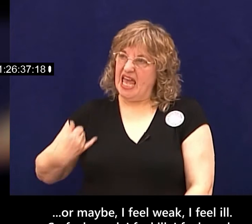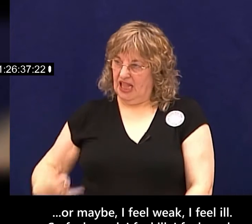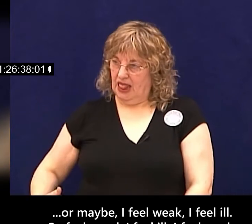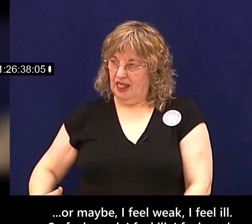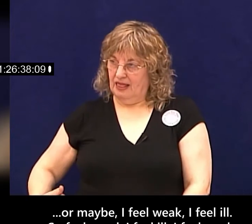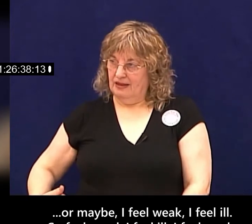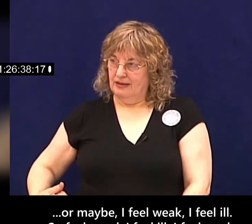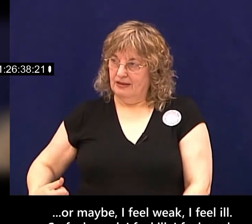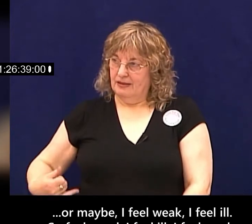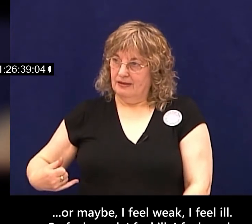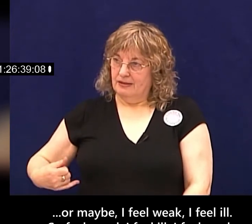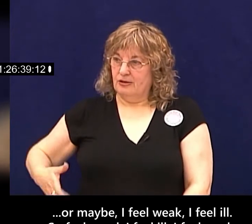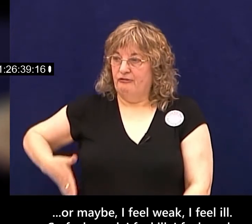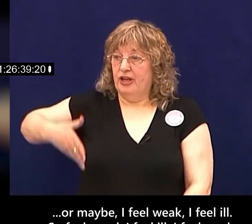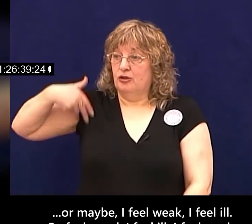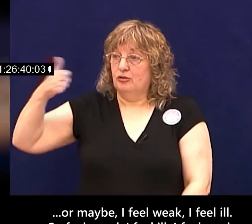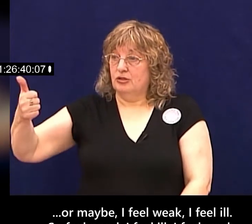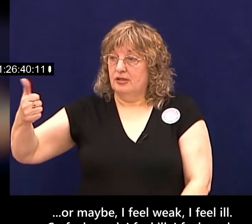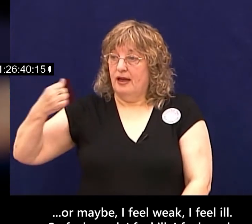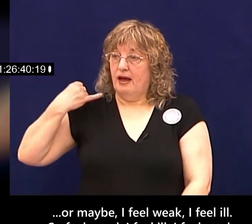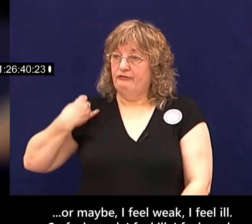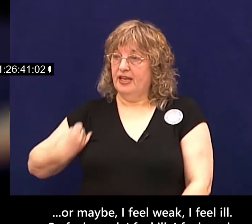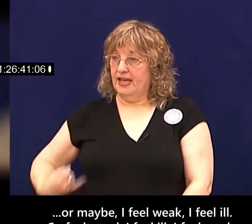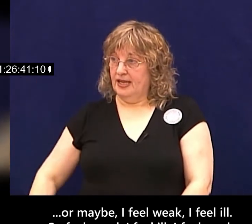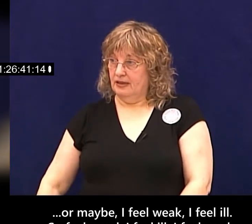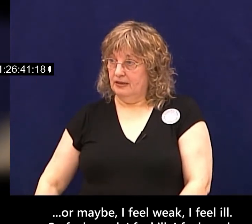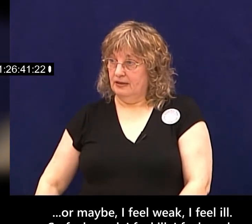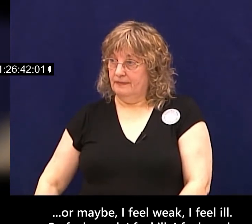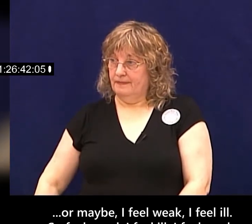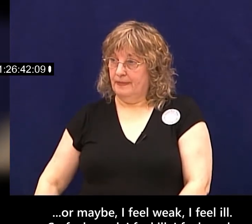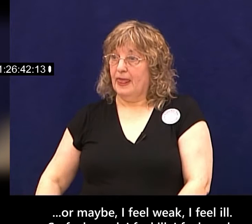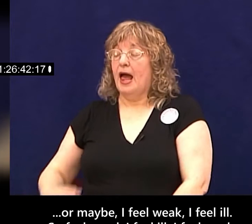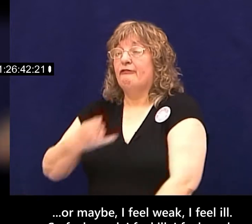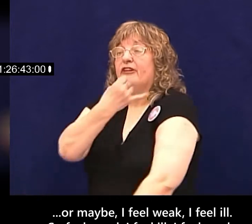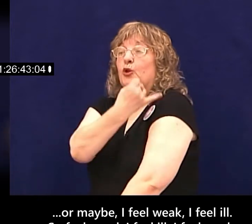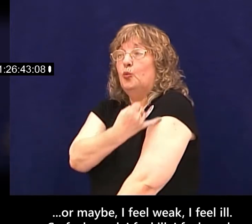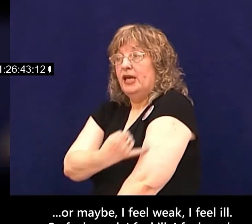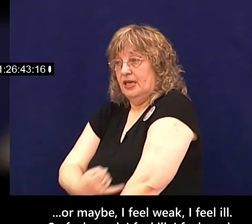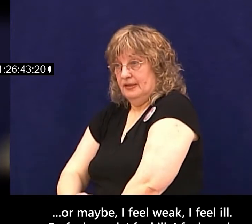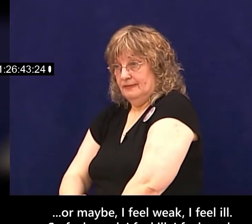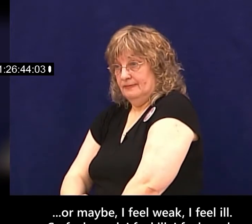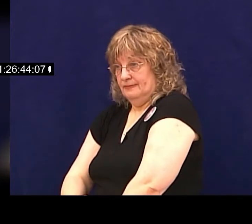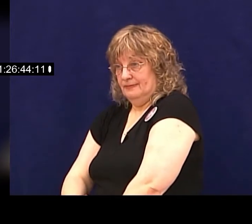ill. So feel good, I feel ill. I feel weak.